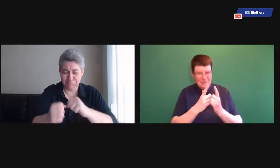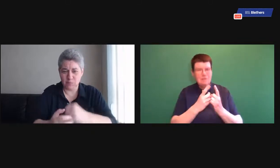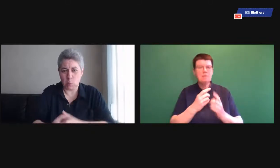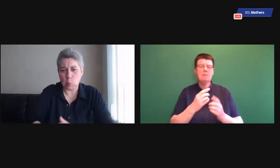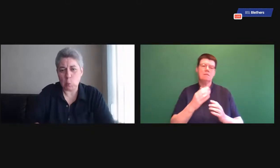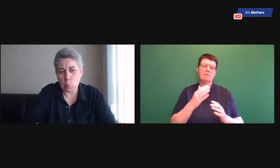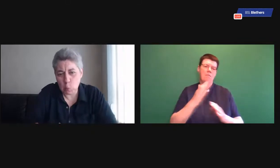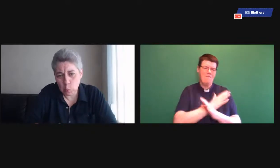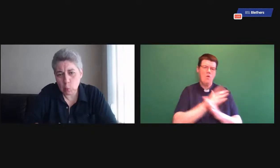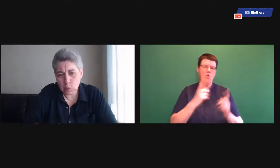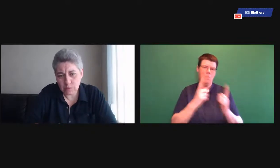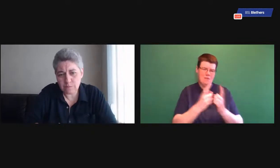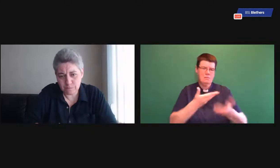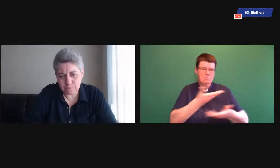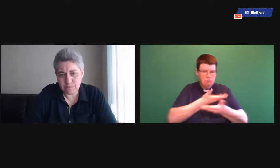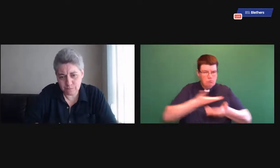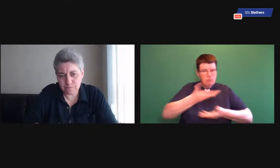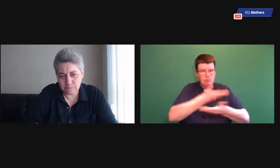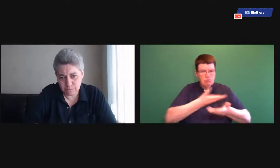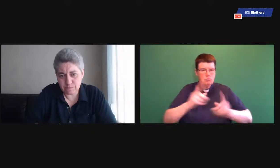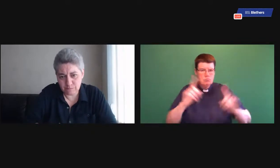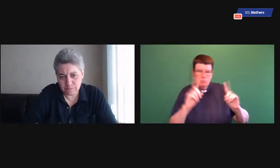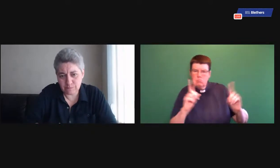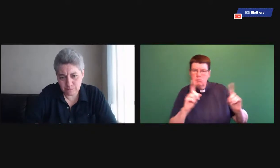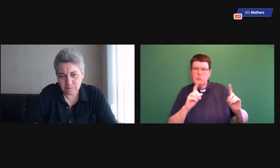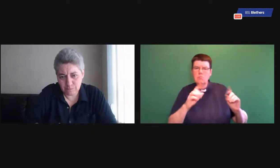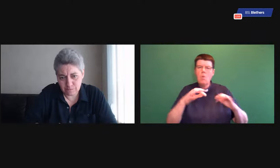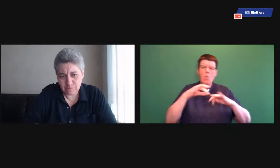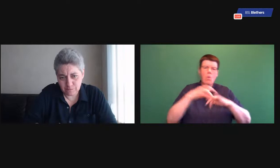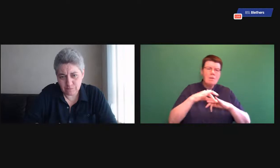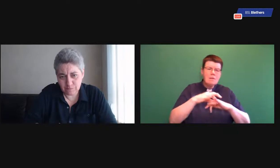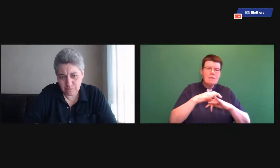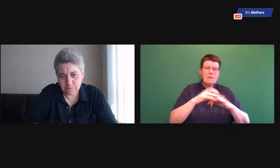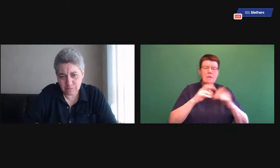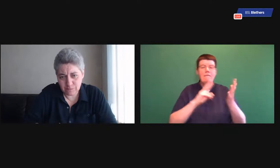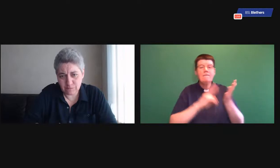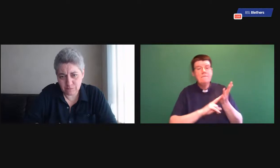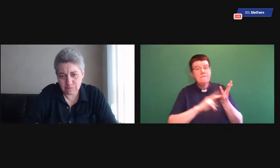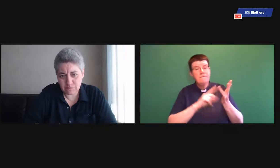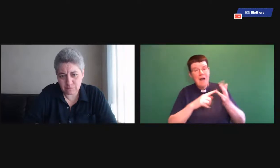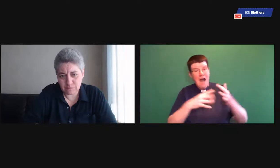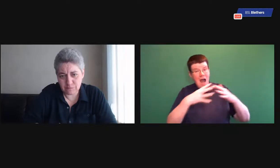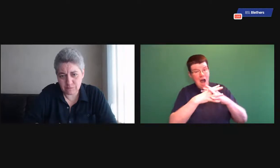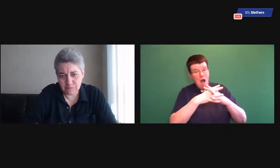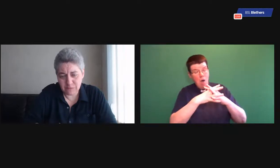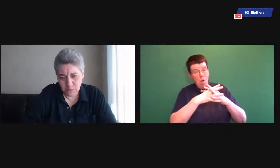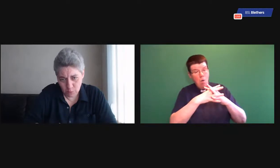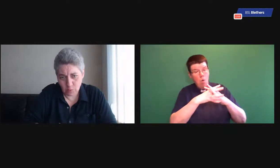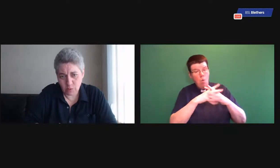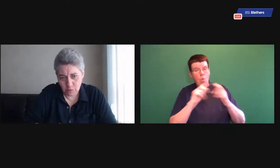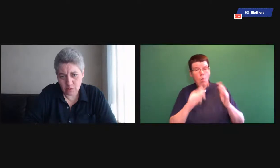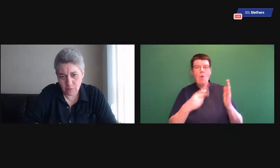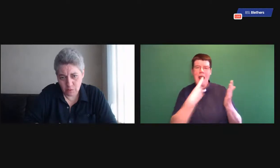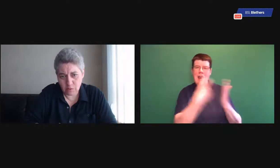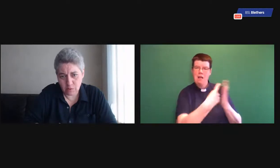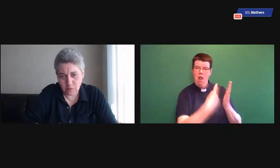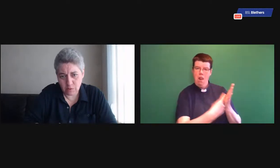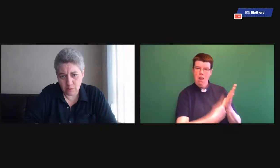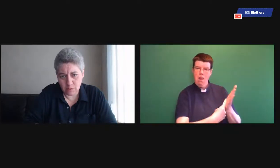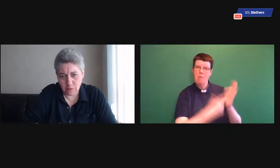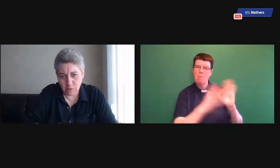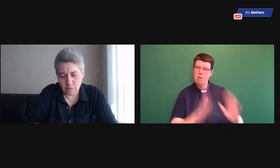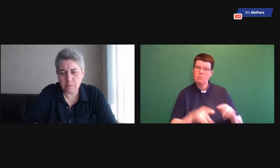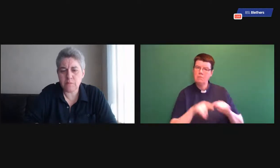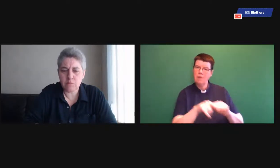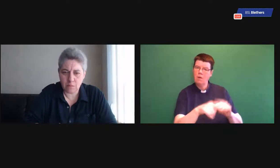do hands-on. Oh, it was lovely. I met the couple beforehand. We discussed everything, what the processes were happening, what